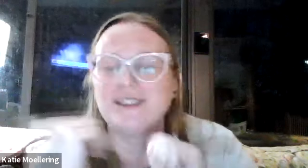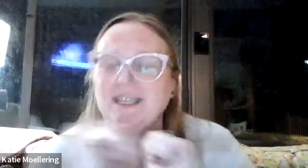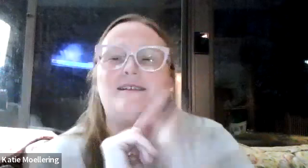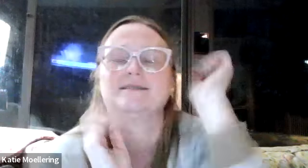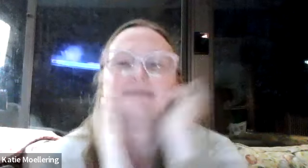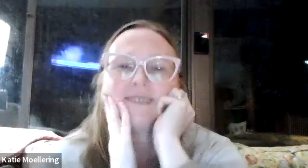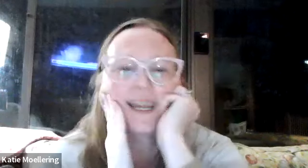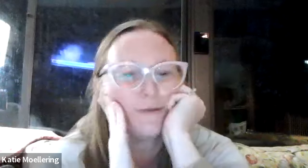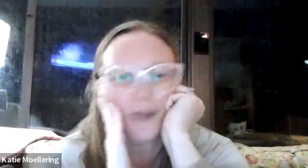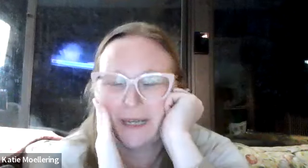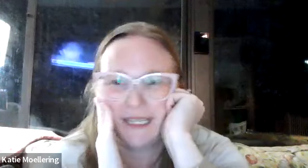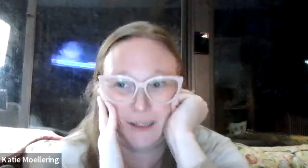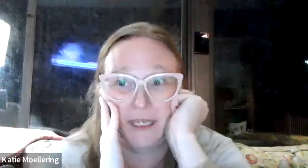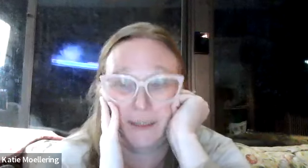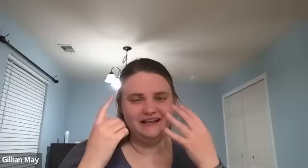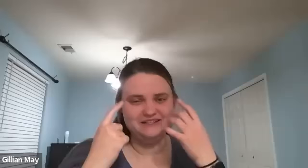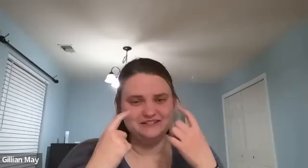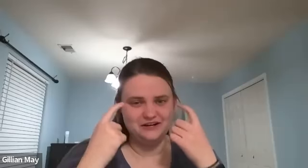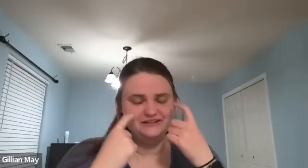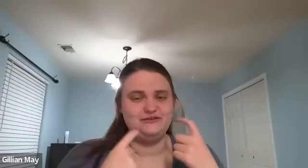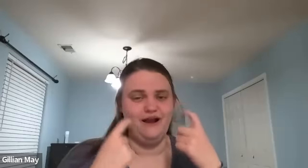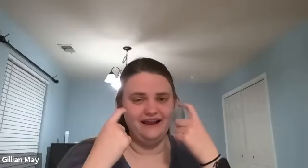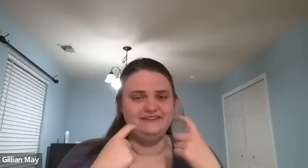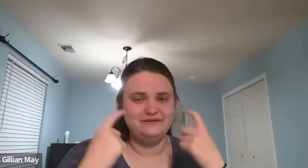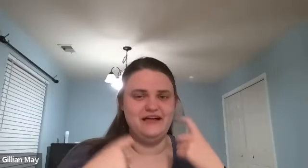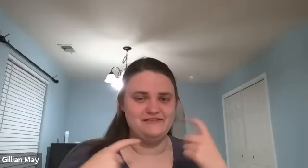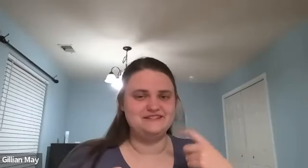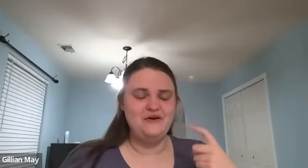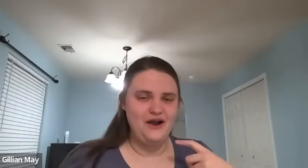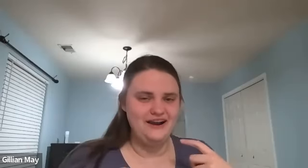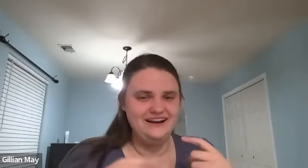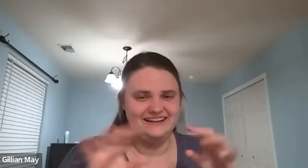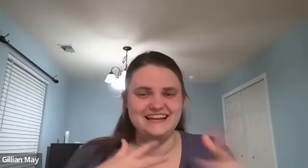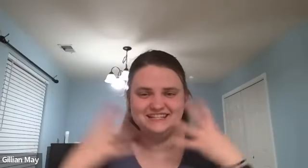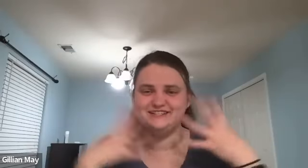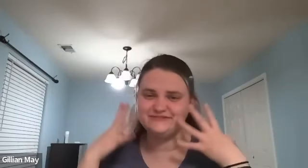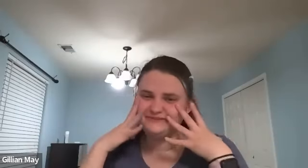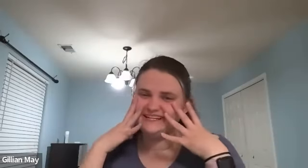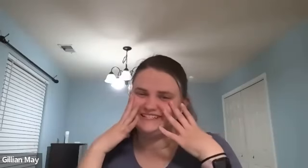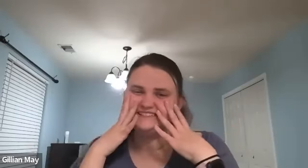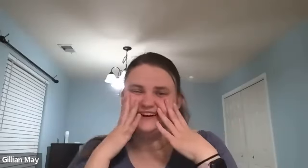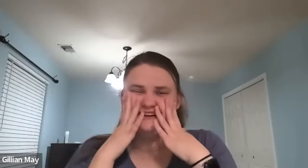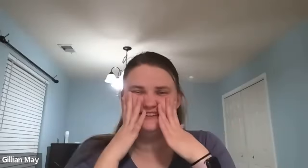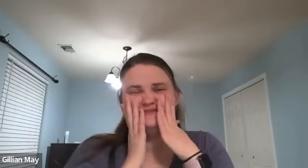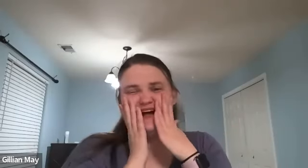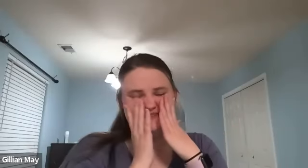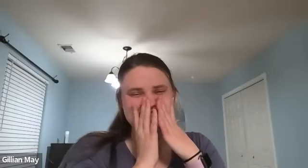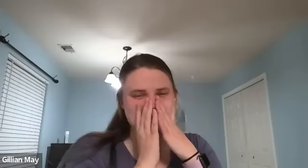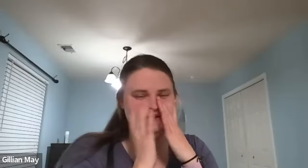Yeah. I don't know my days of the I'm gonna week. like start crying from laughing so hard because I can just feel my cheeks are hurting from laughing so hard